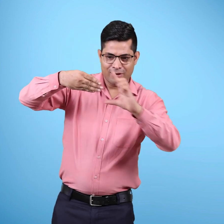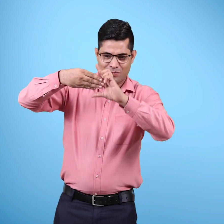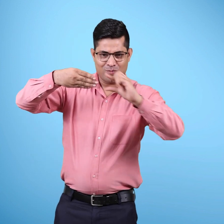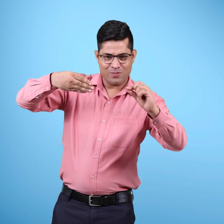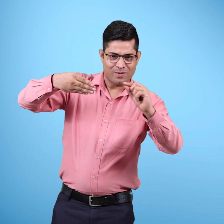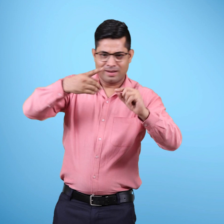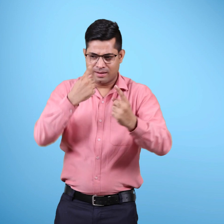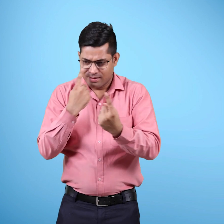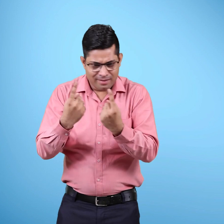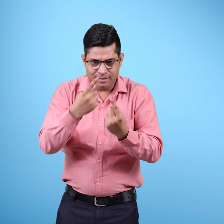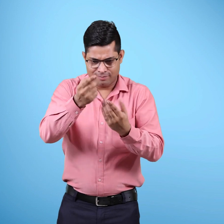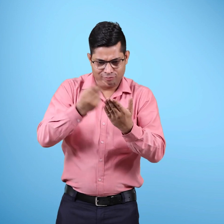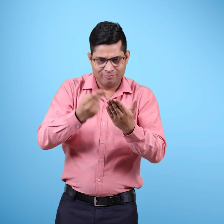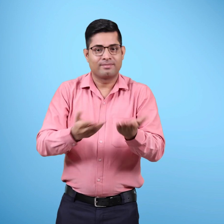And draw them in your notebook.